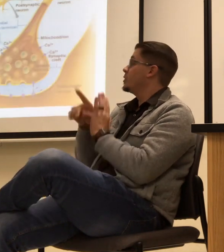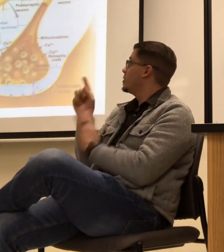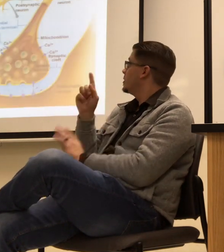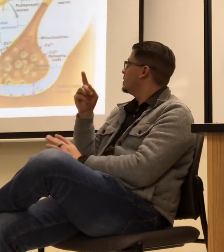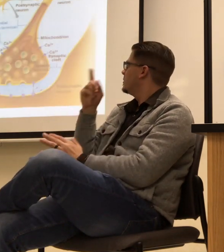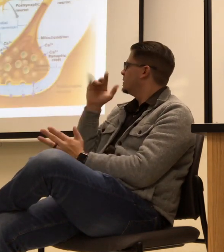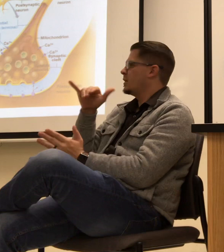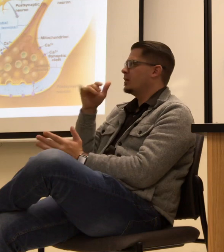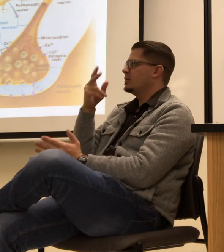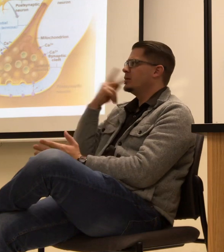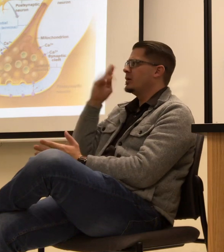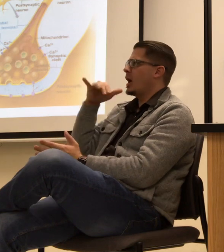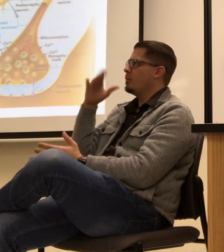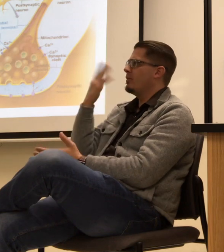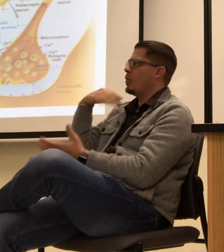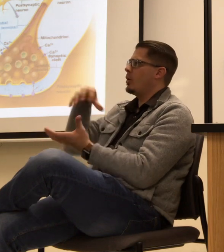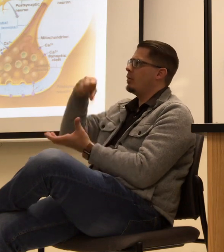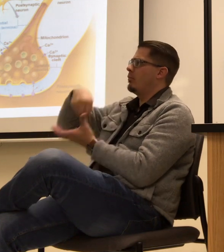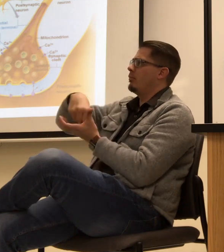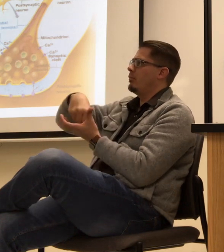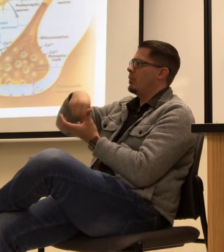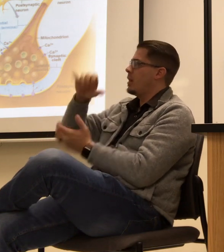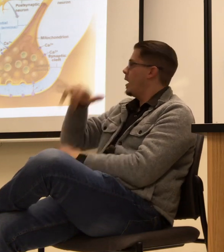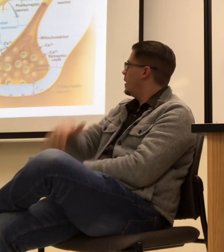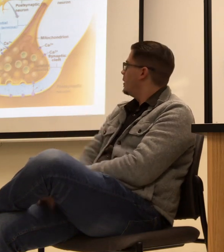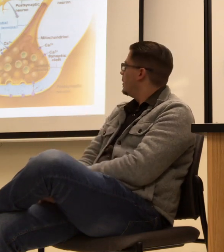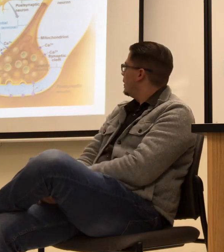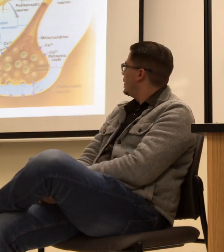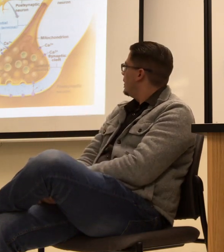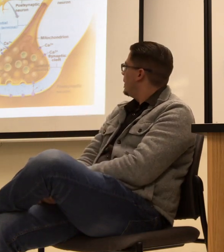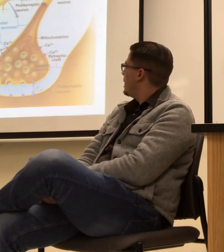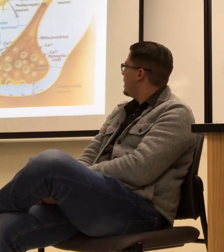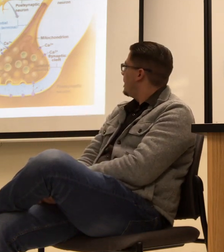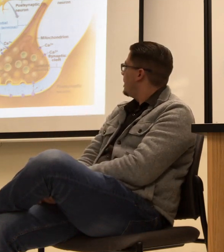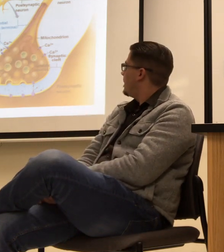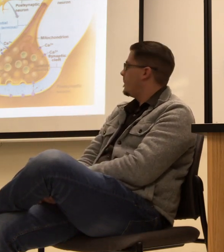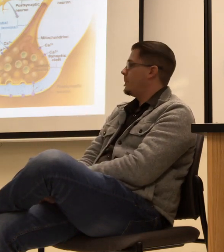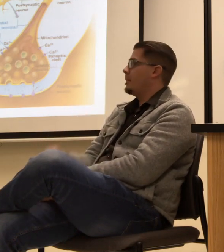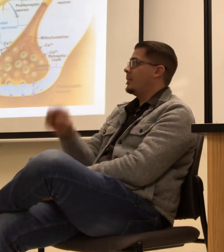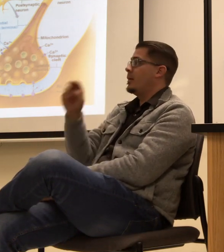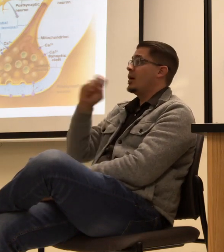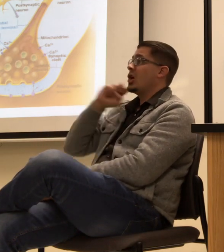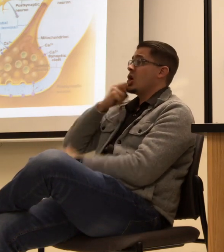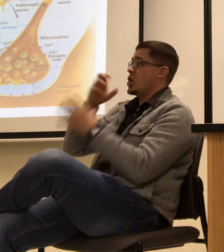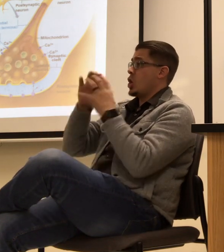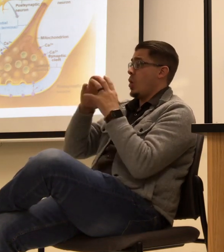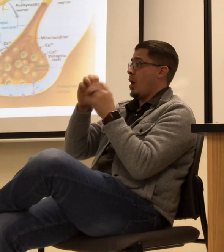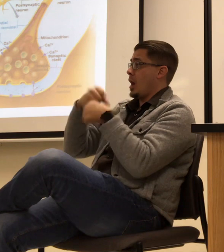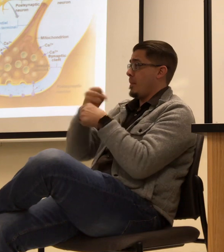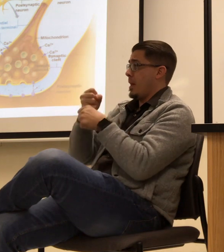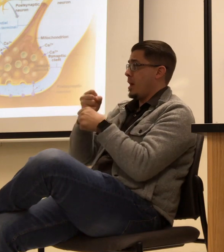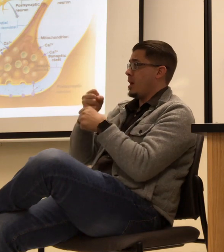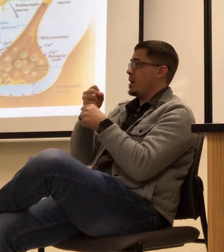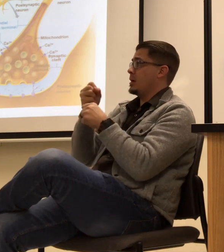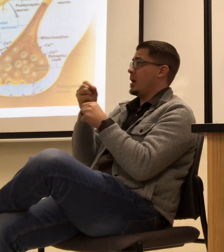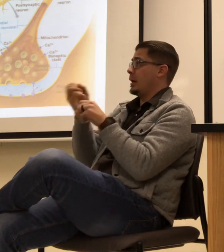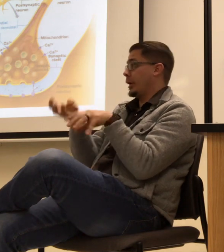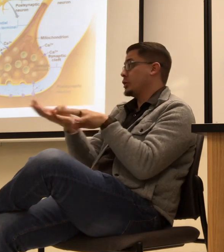studied this before. Neurons generate and